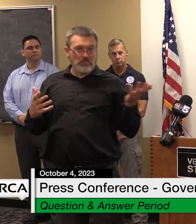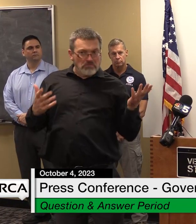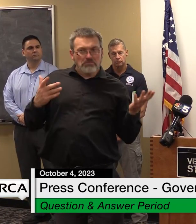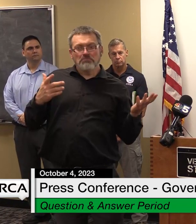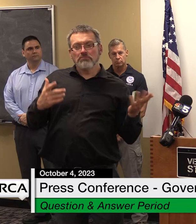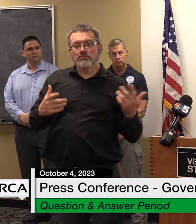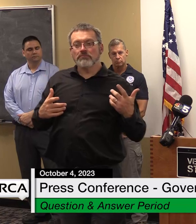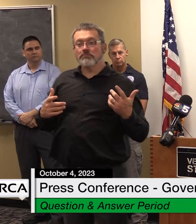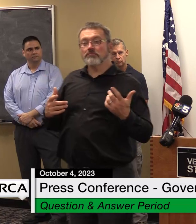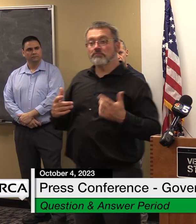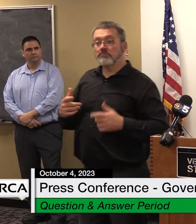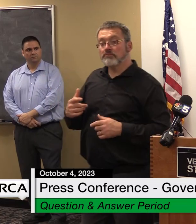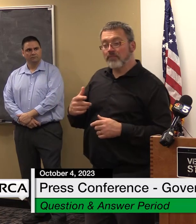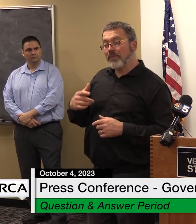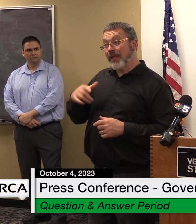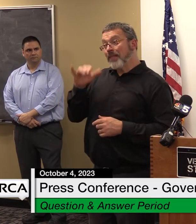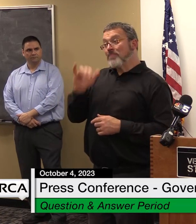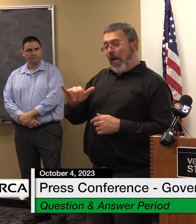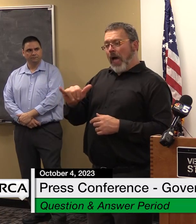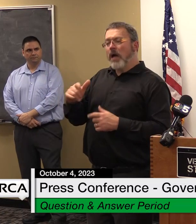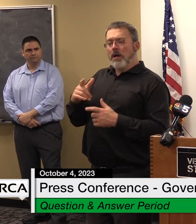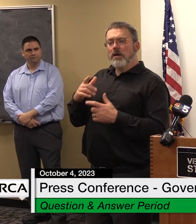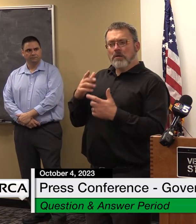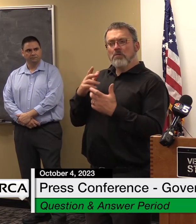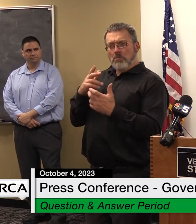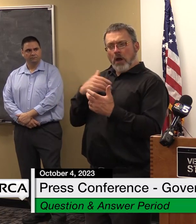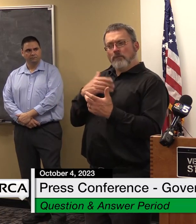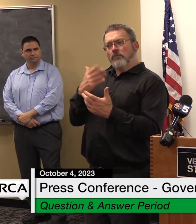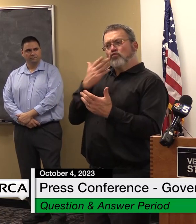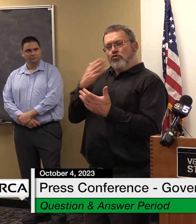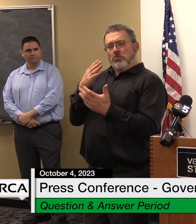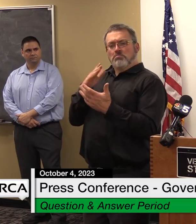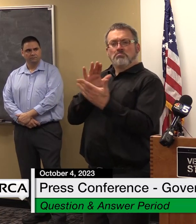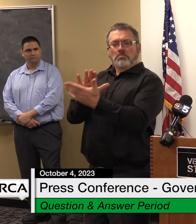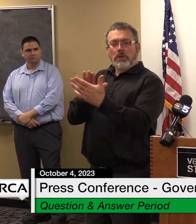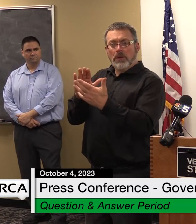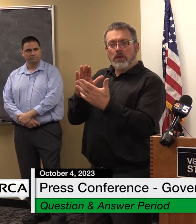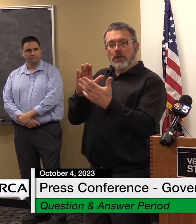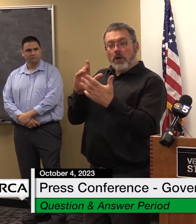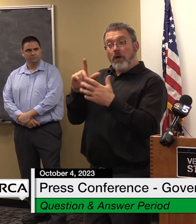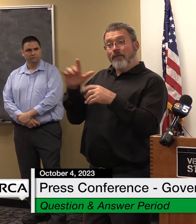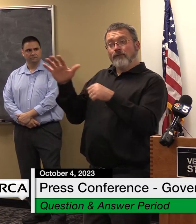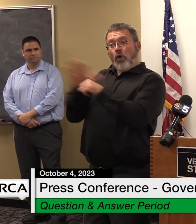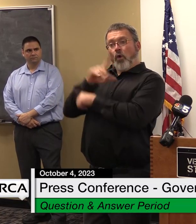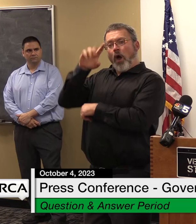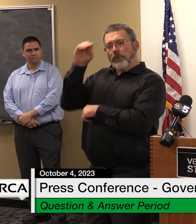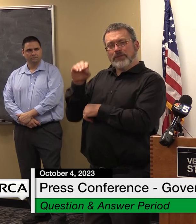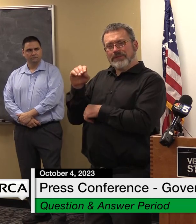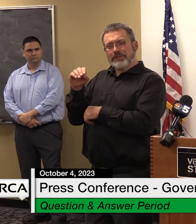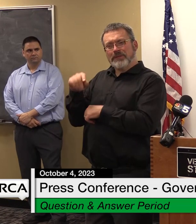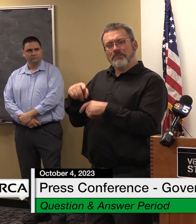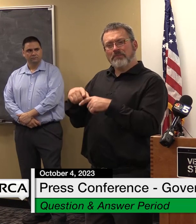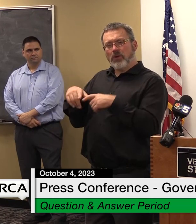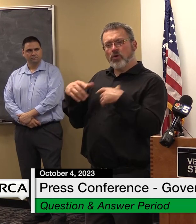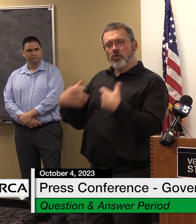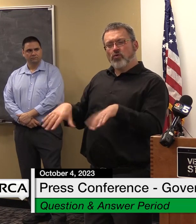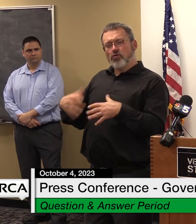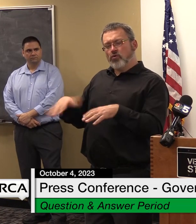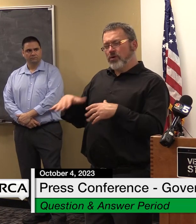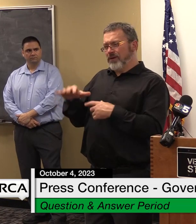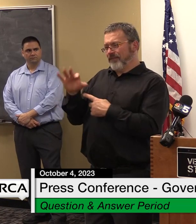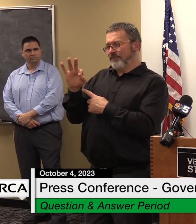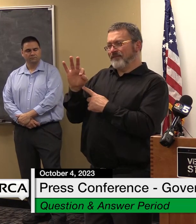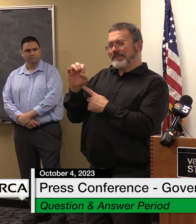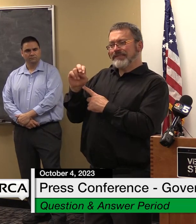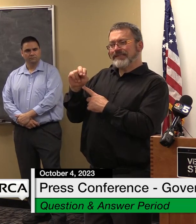answer, but I would agree, fentanyl has taken over. It's taken over the country. It's not just here in Vermont.